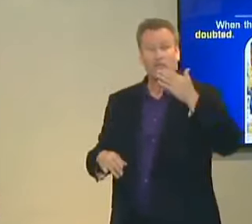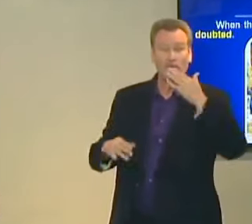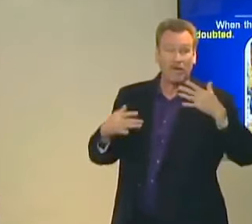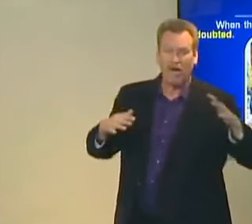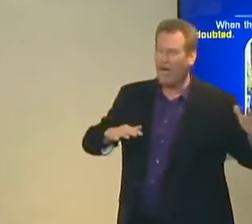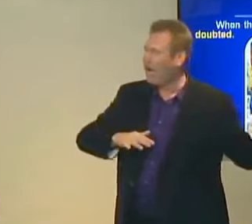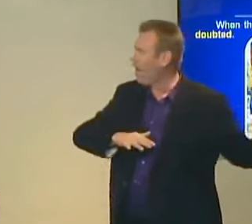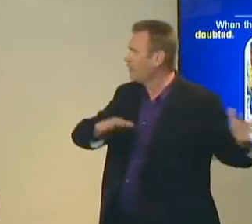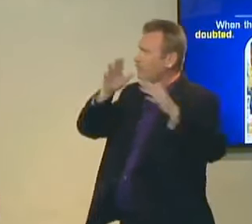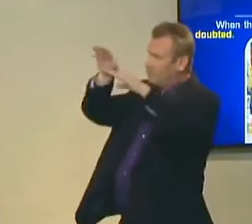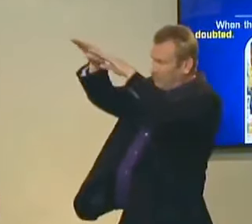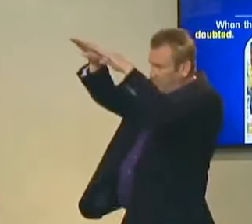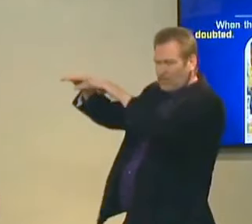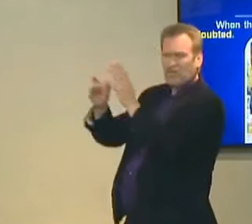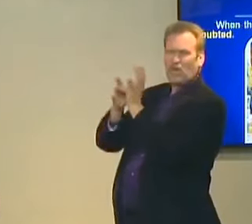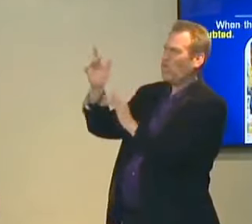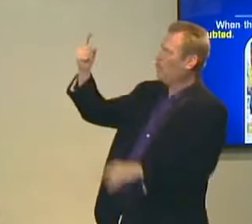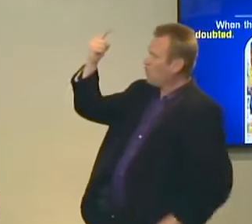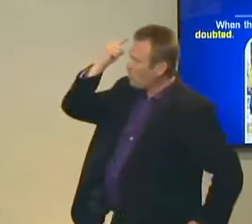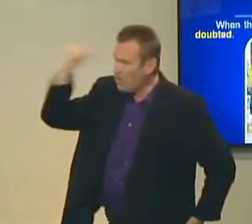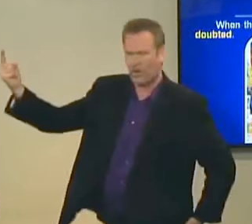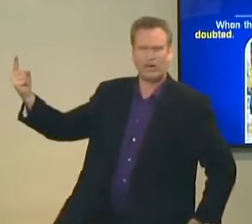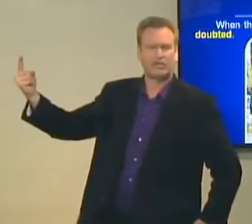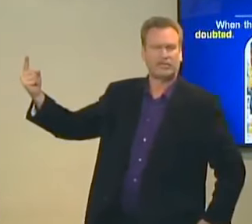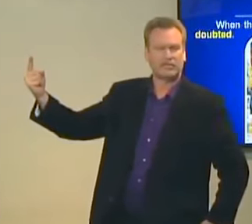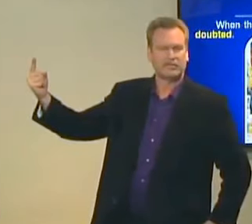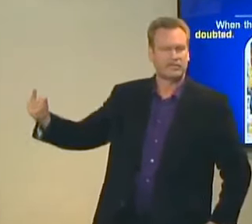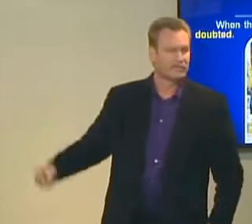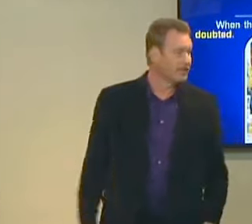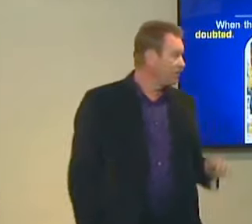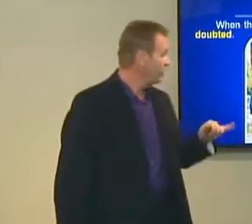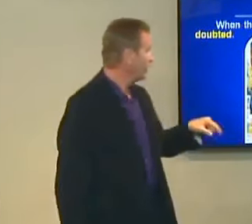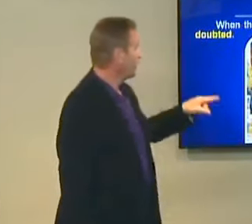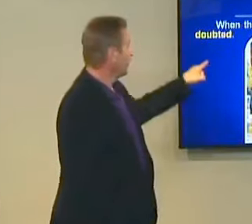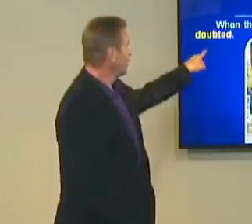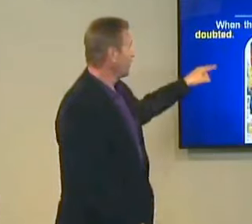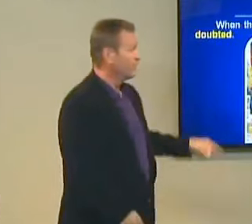all over because He is the only one.